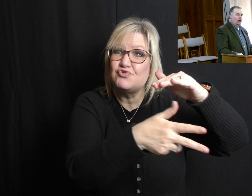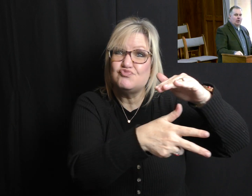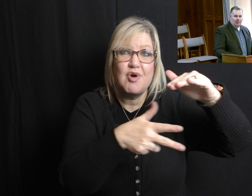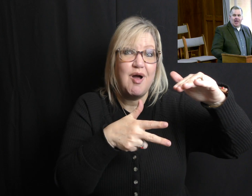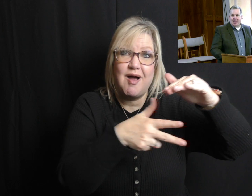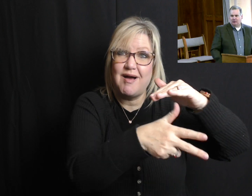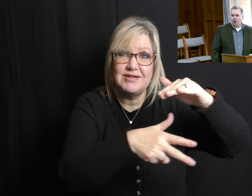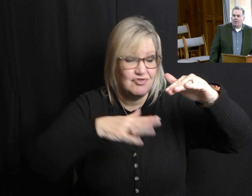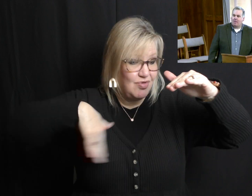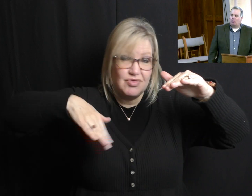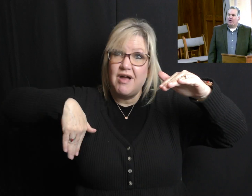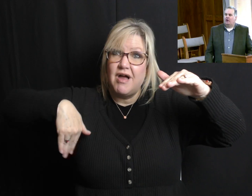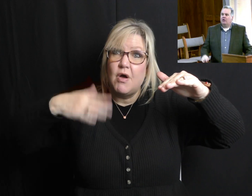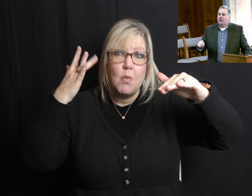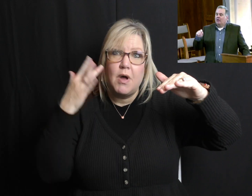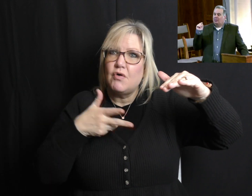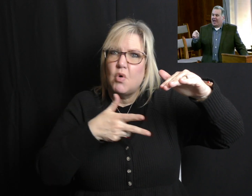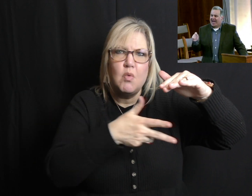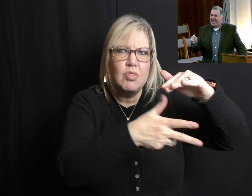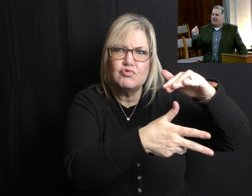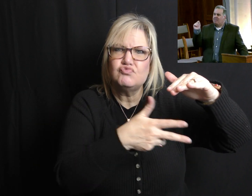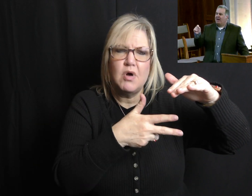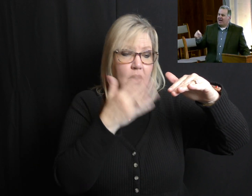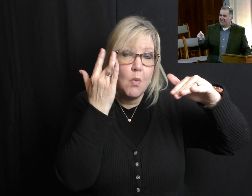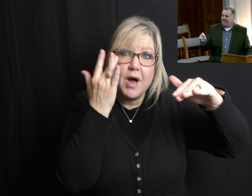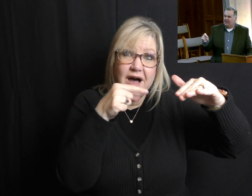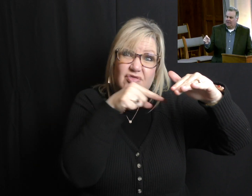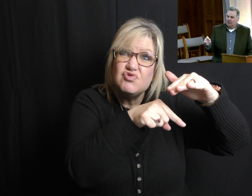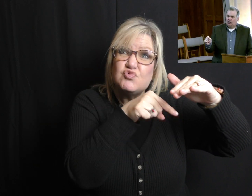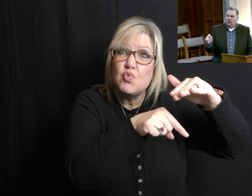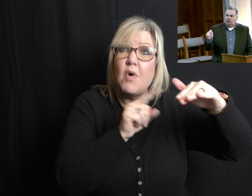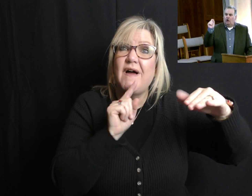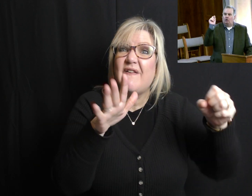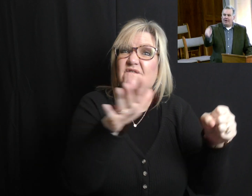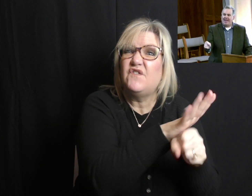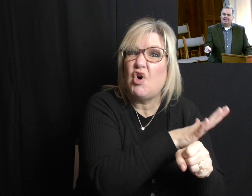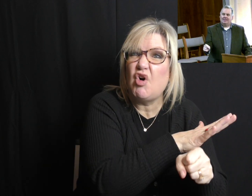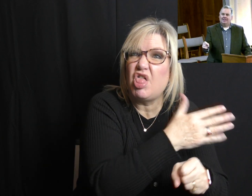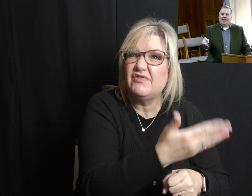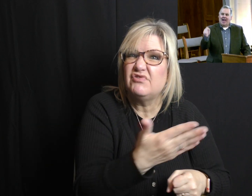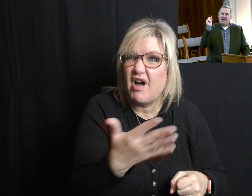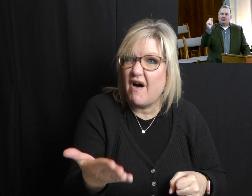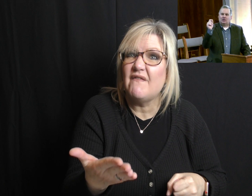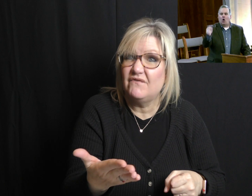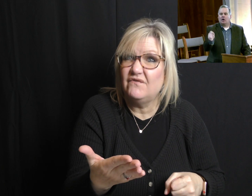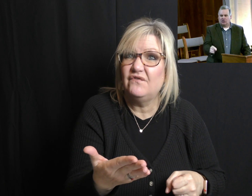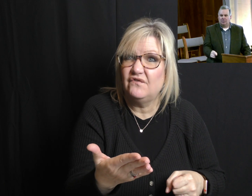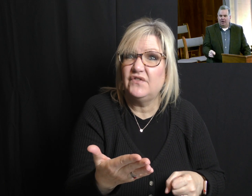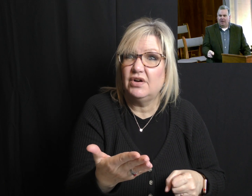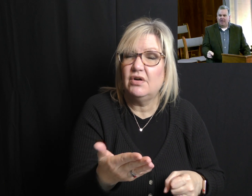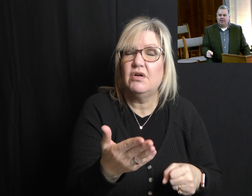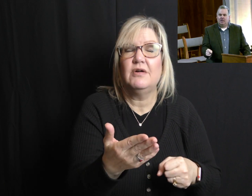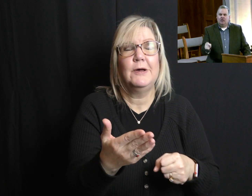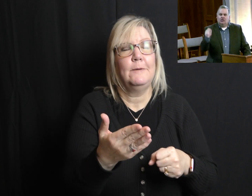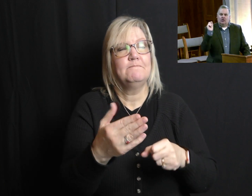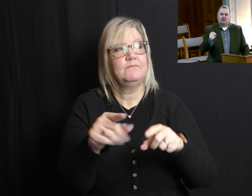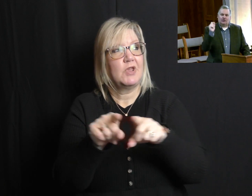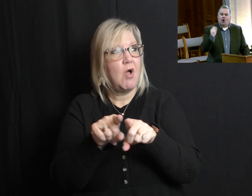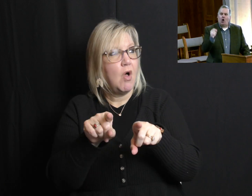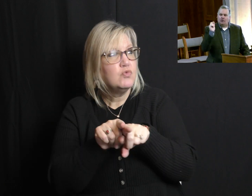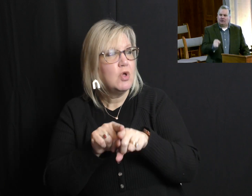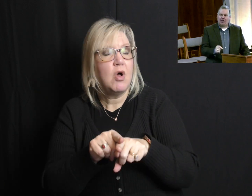America's the only place where people will pay money to rent a storage building